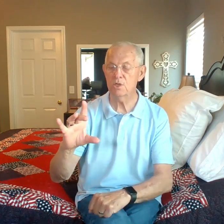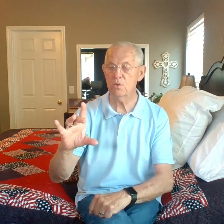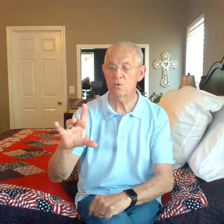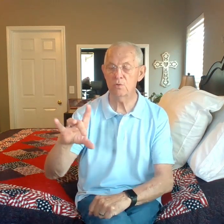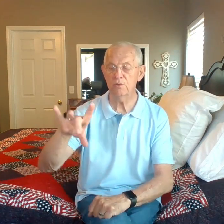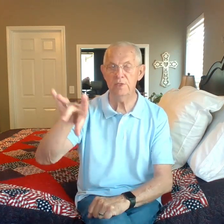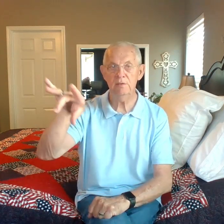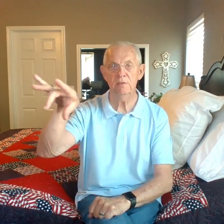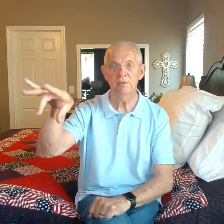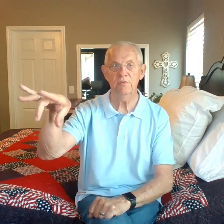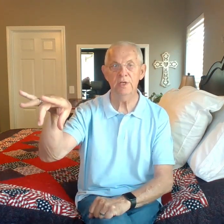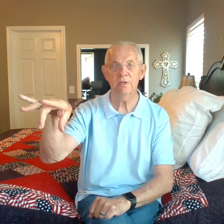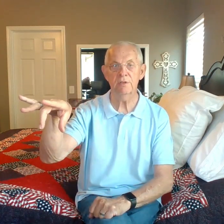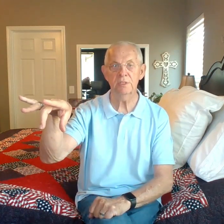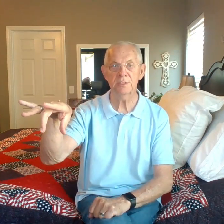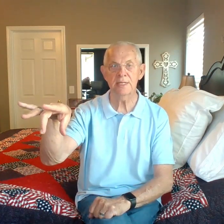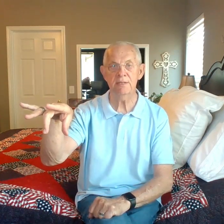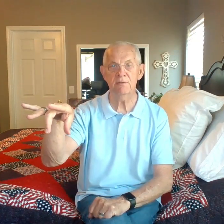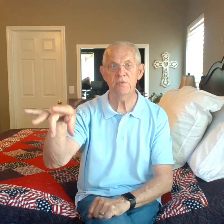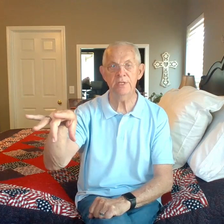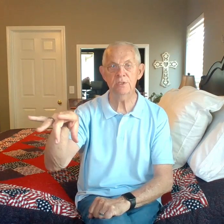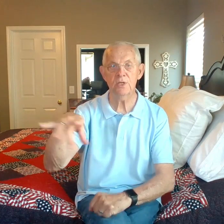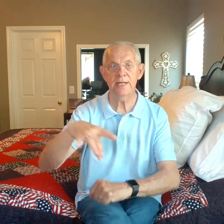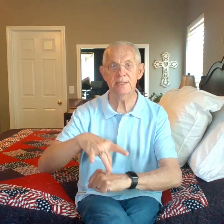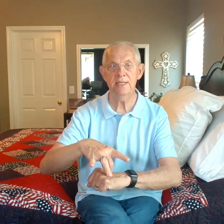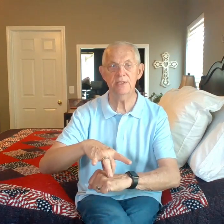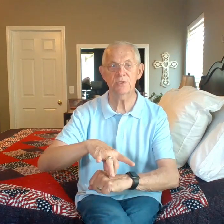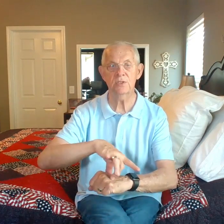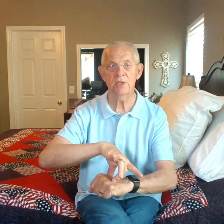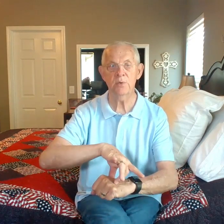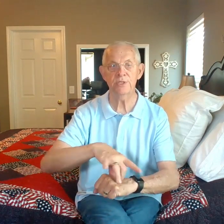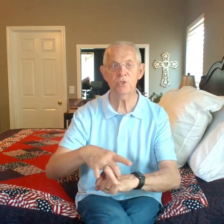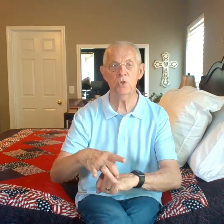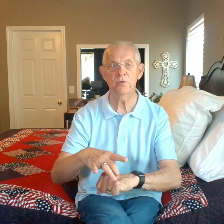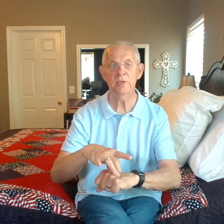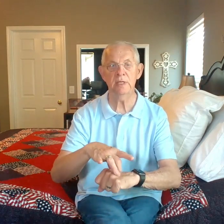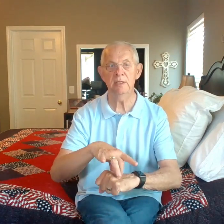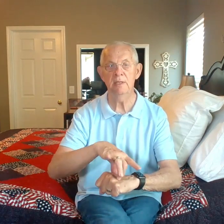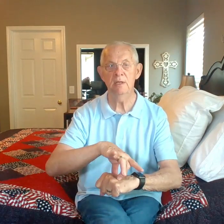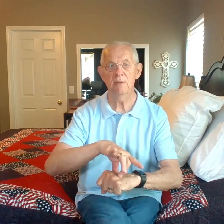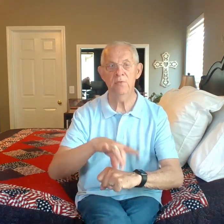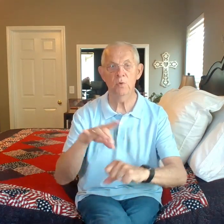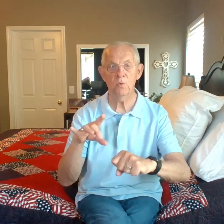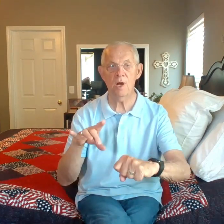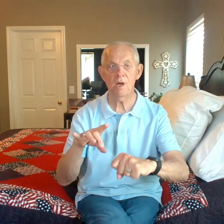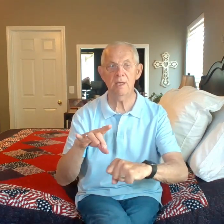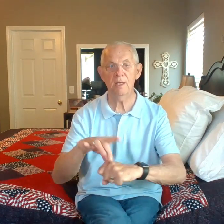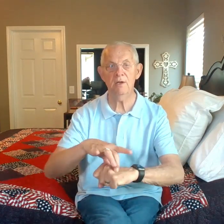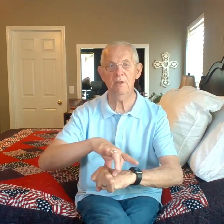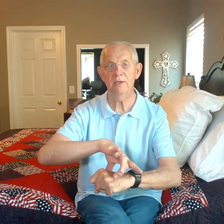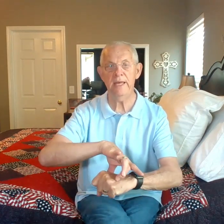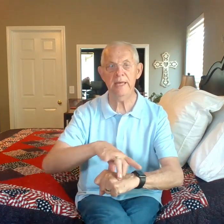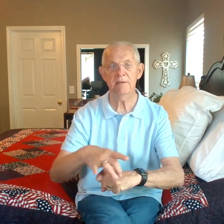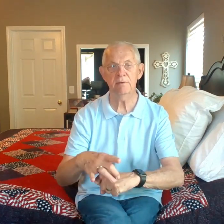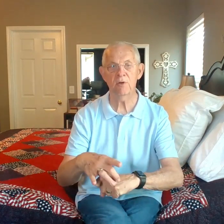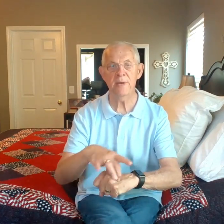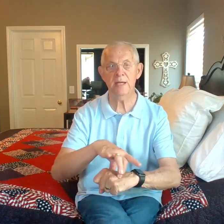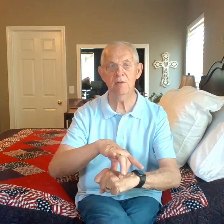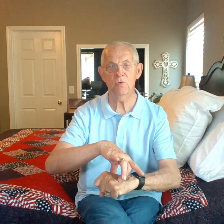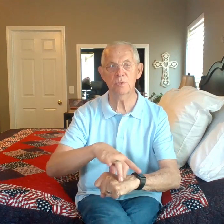So the fingers are like this. They rest on the rock here and go back and forth. So